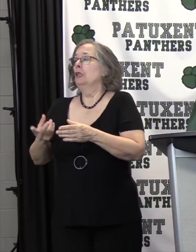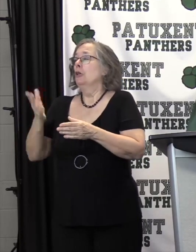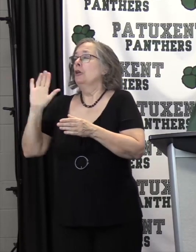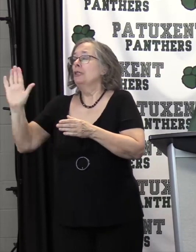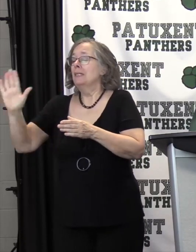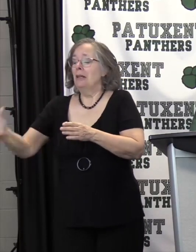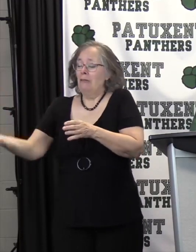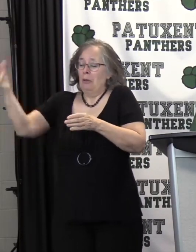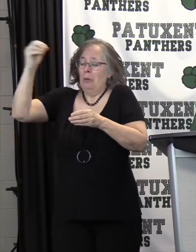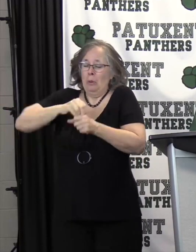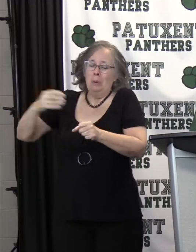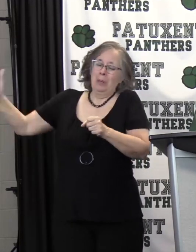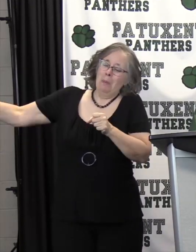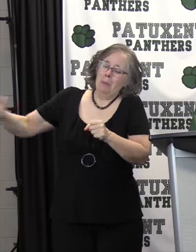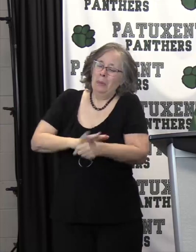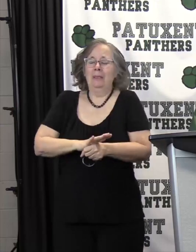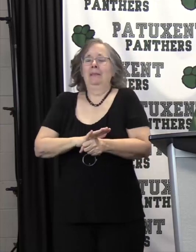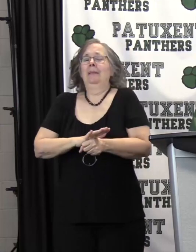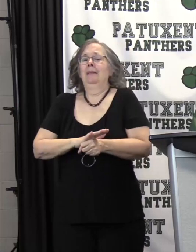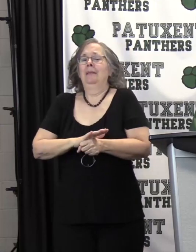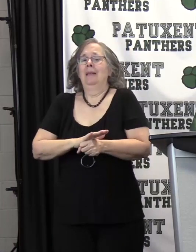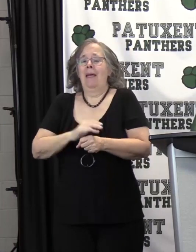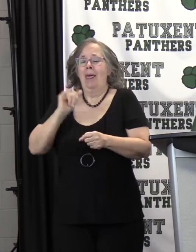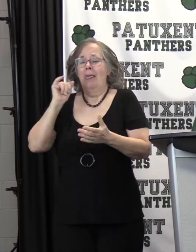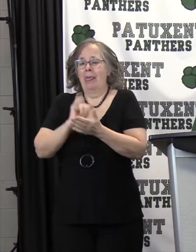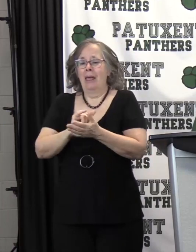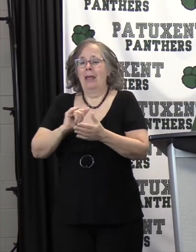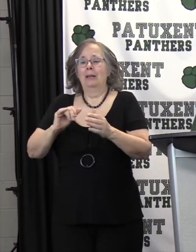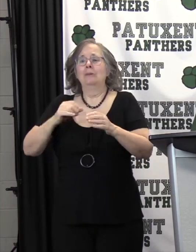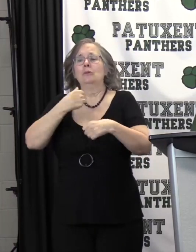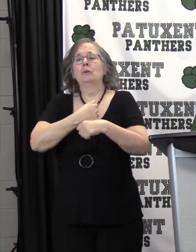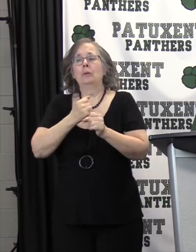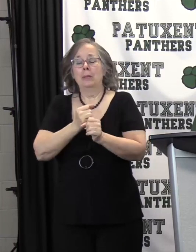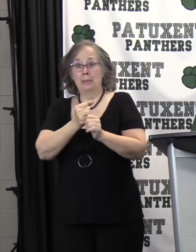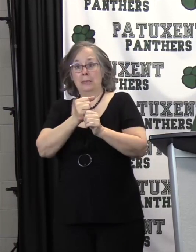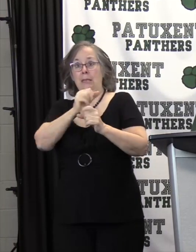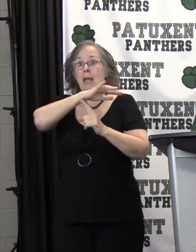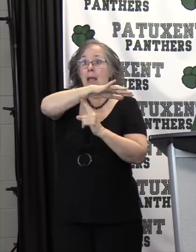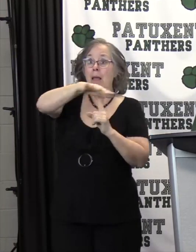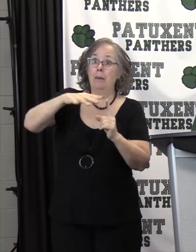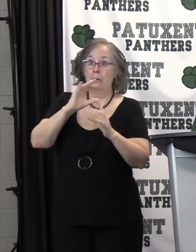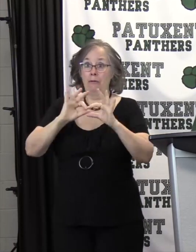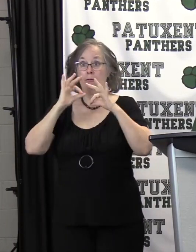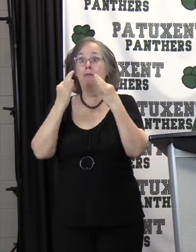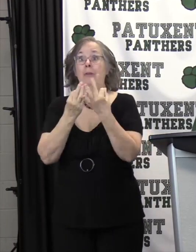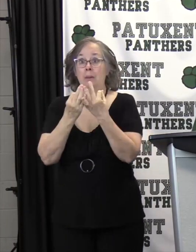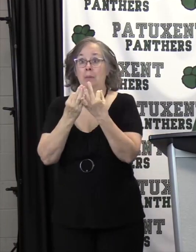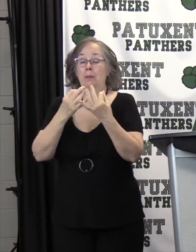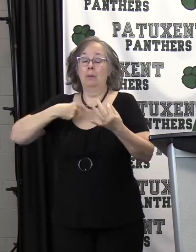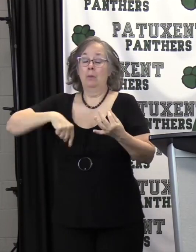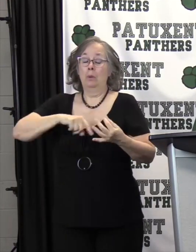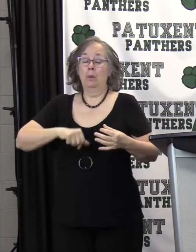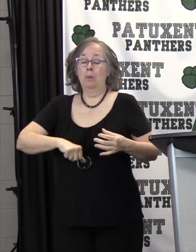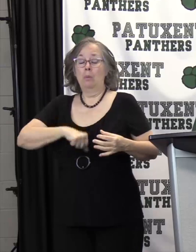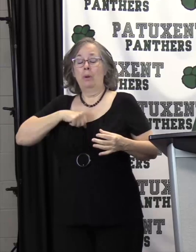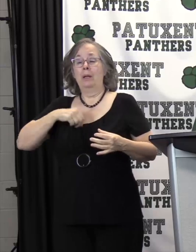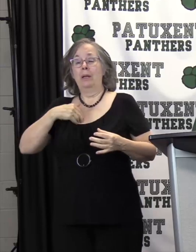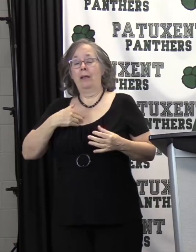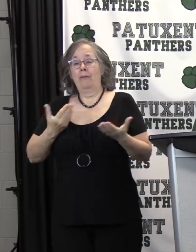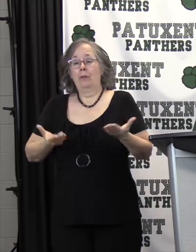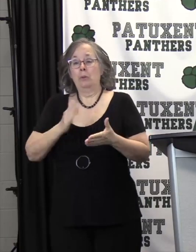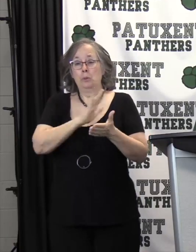it. It is things like this that create the atmosphere of family we are so proud to have in our school and in our